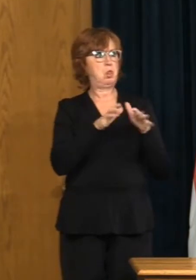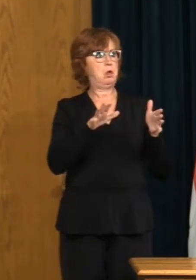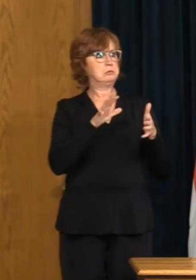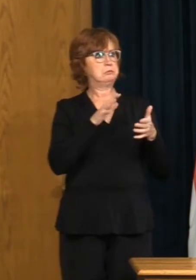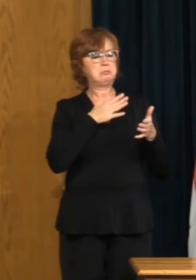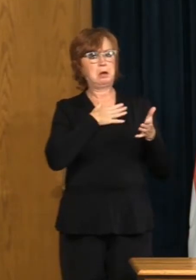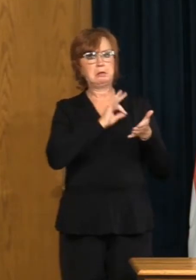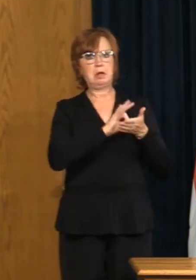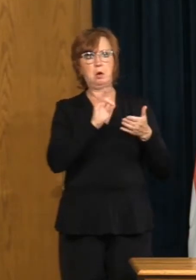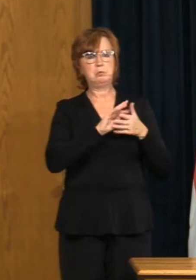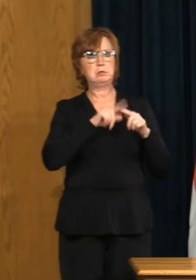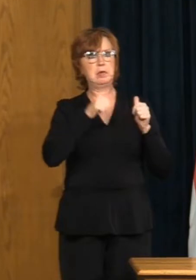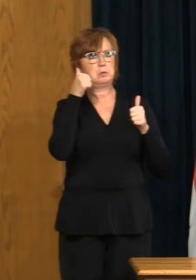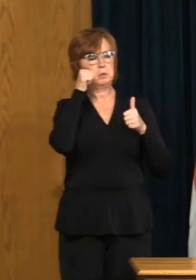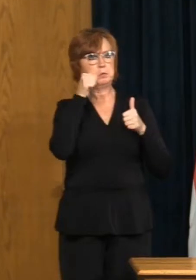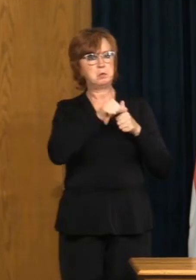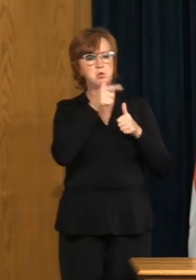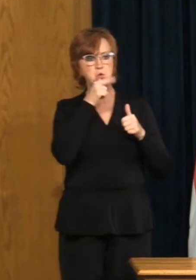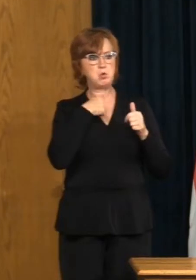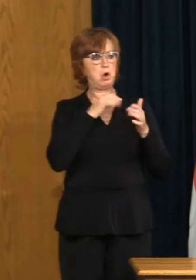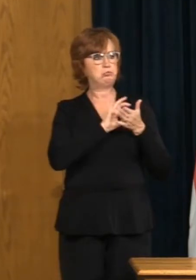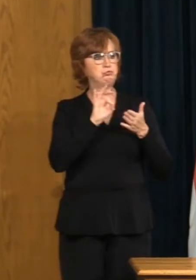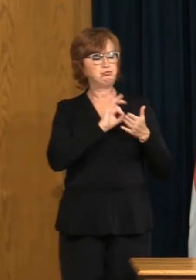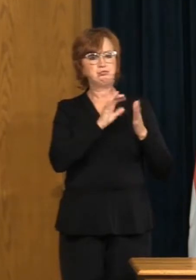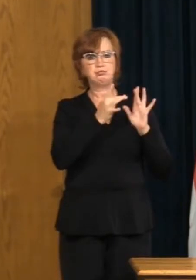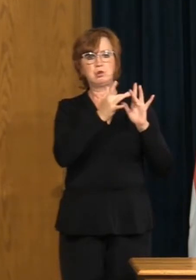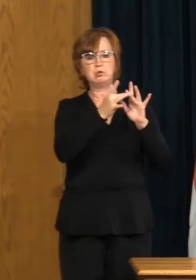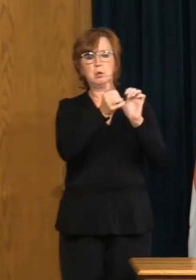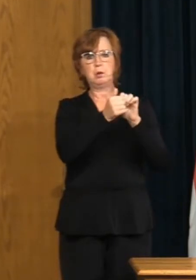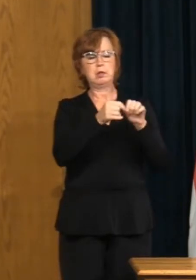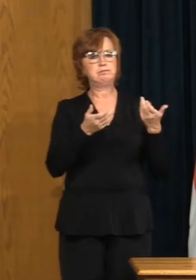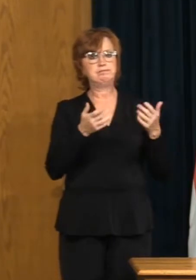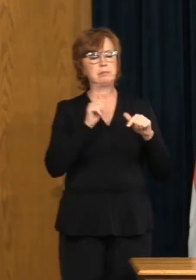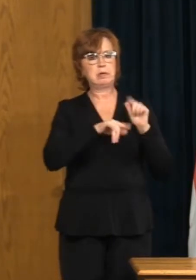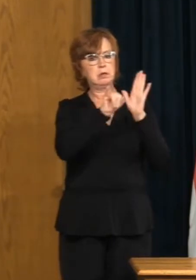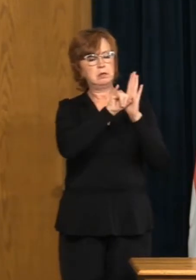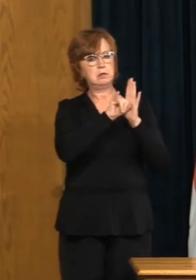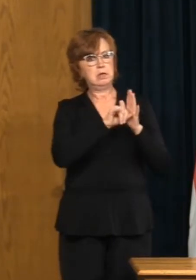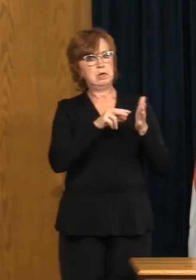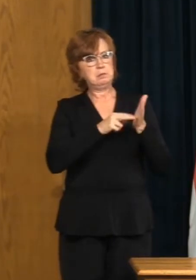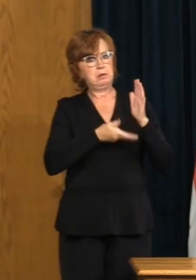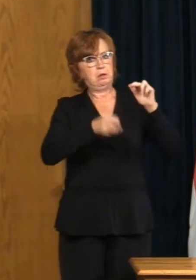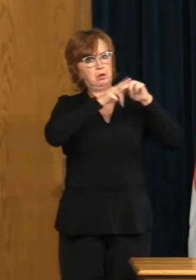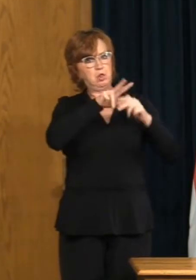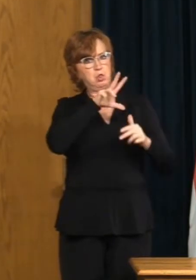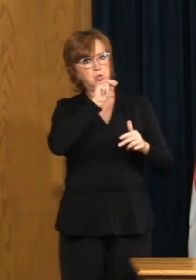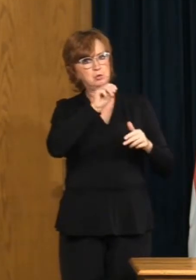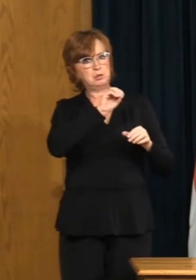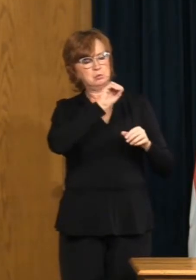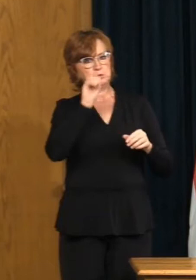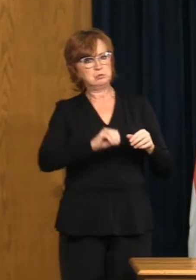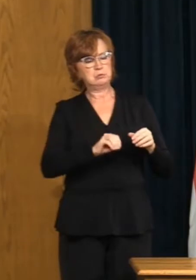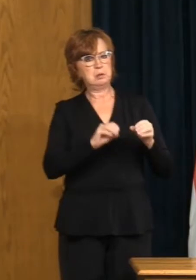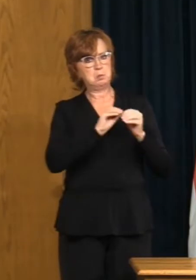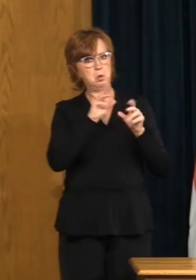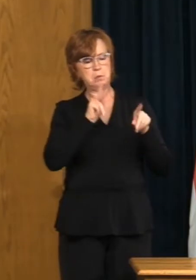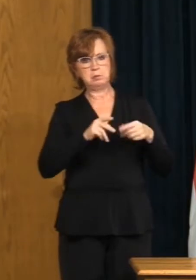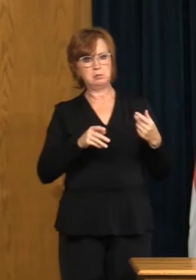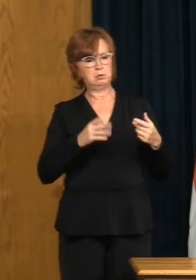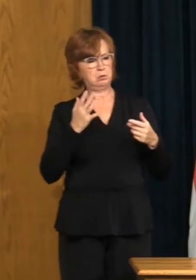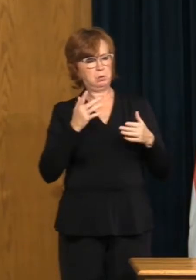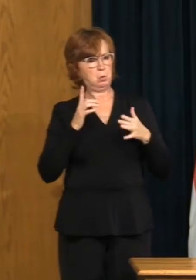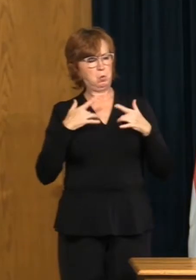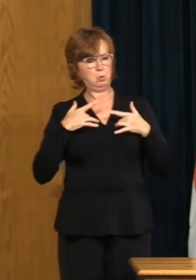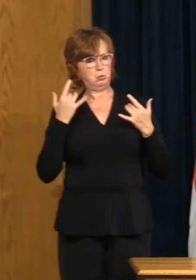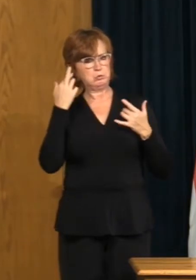contact tracing app that's being released by the federal government to be implemented in the province? Yeah, I think that's an excellent point, and again, I think we